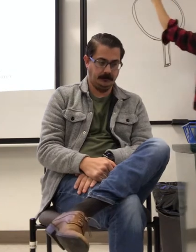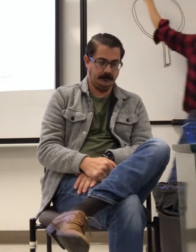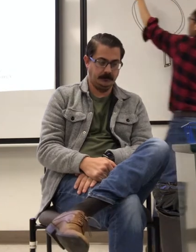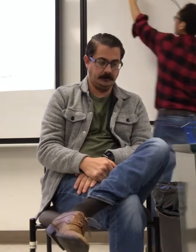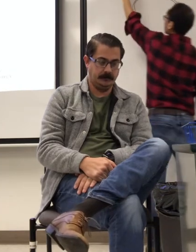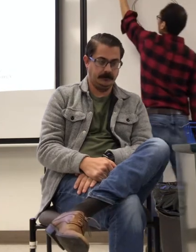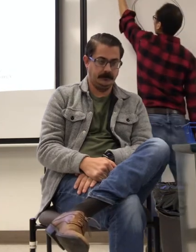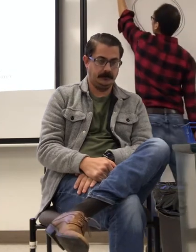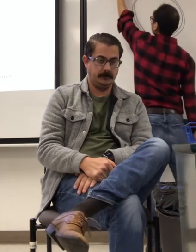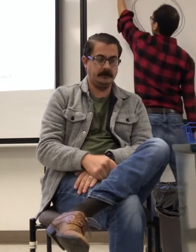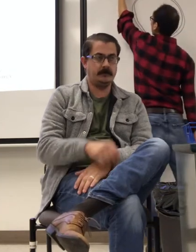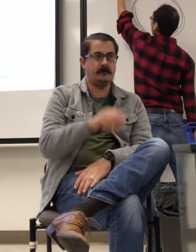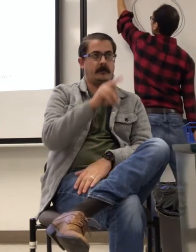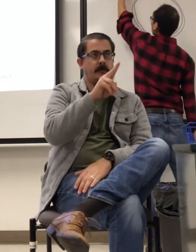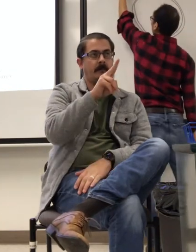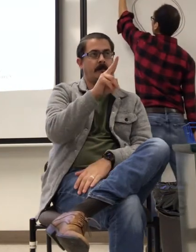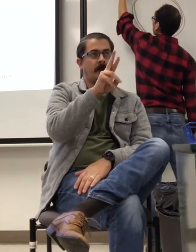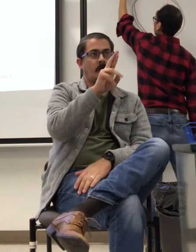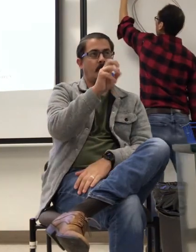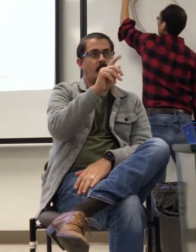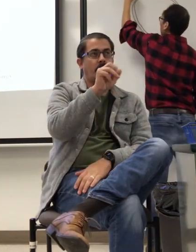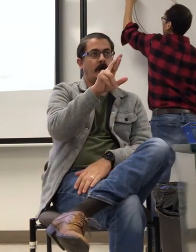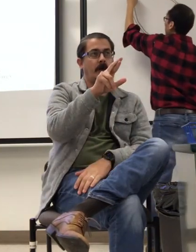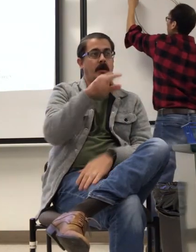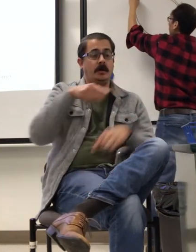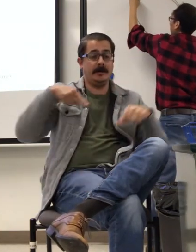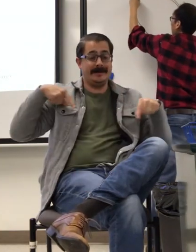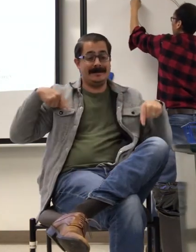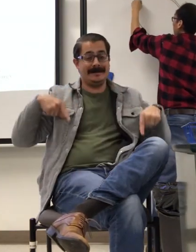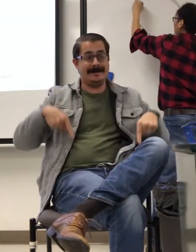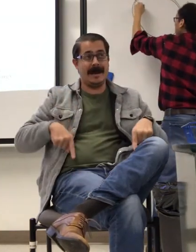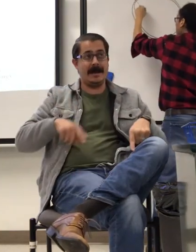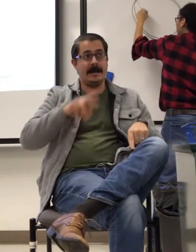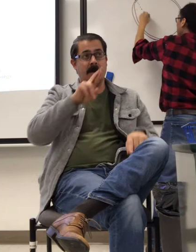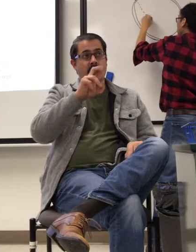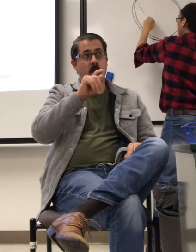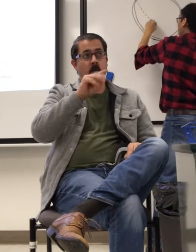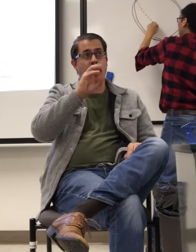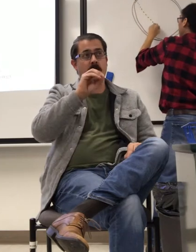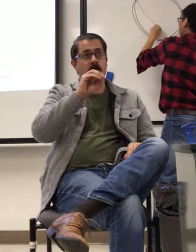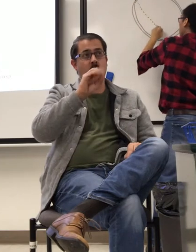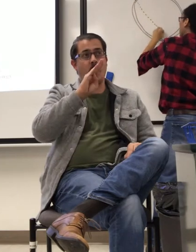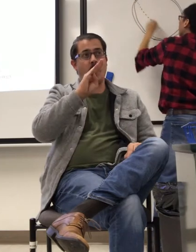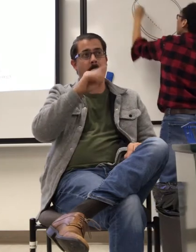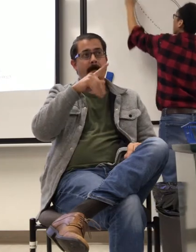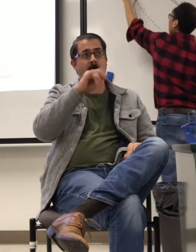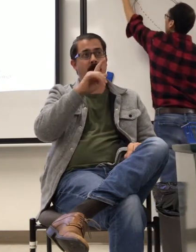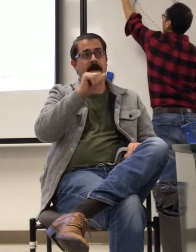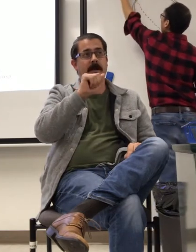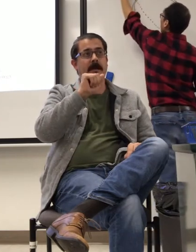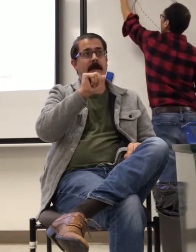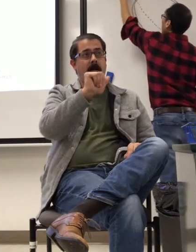The ureters will descend retroperitoneal, and they'll go all the way to the base of the bladder.